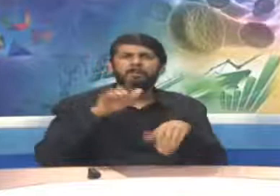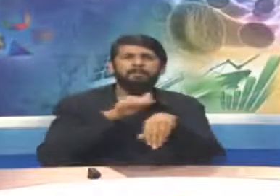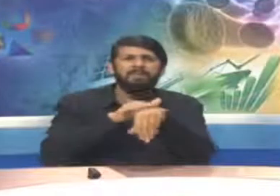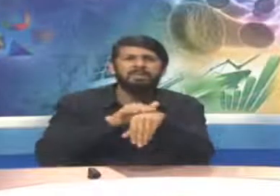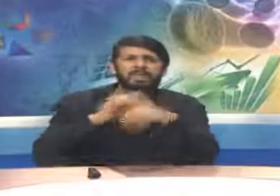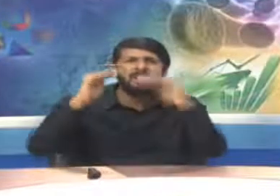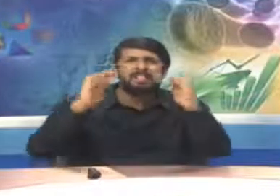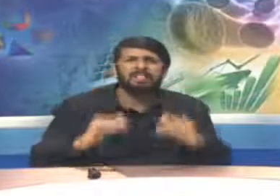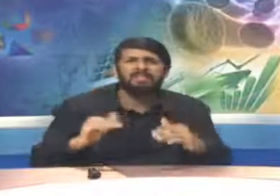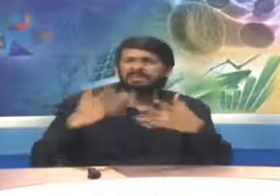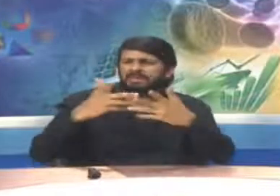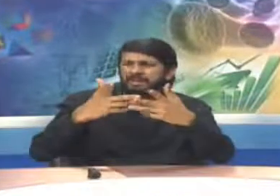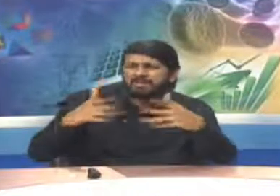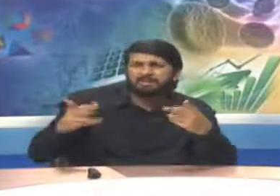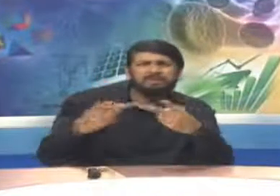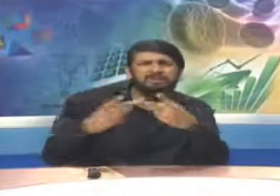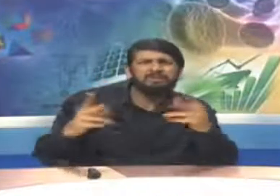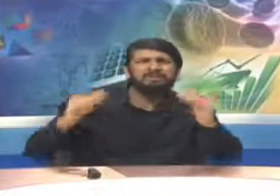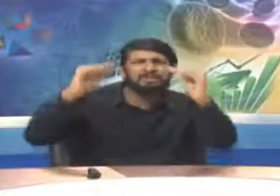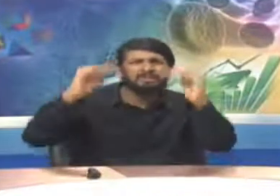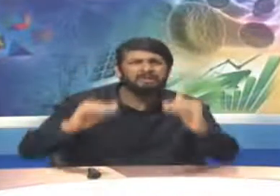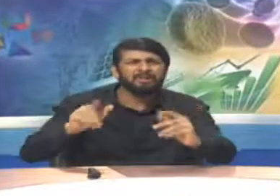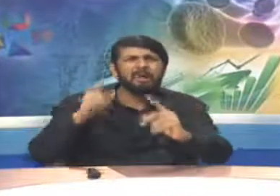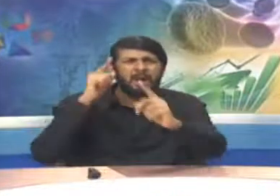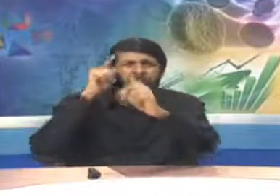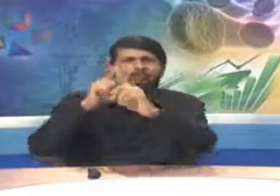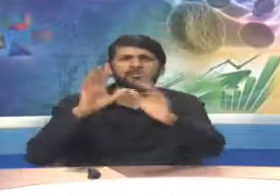It was unique because aim